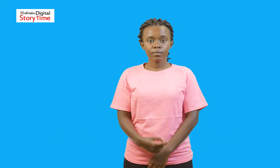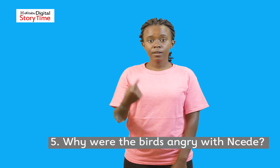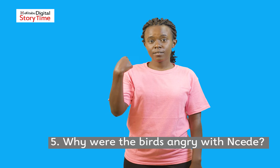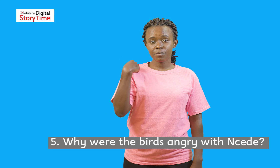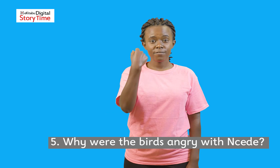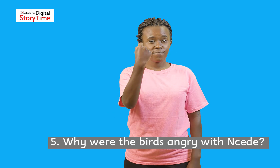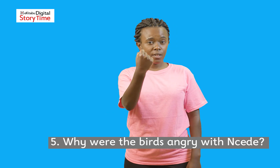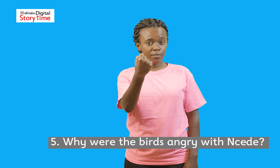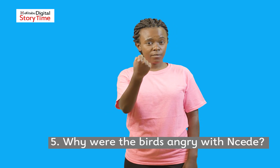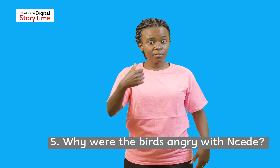Number 5.